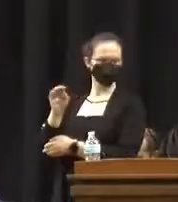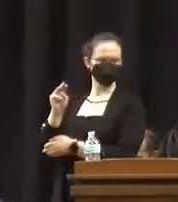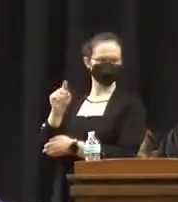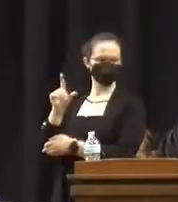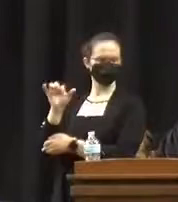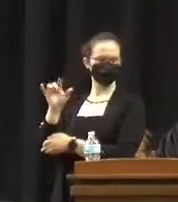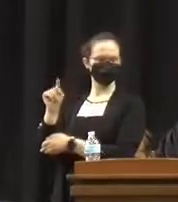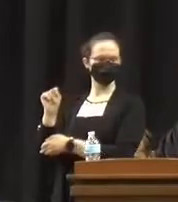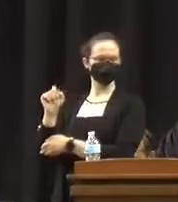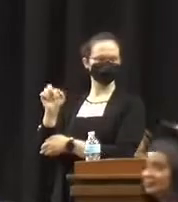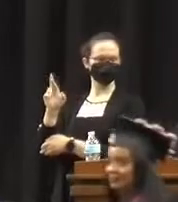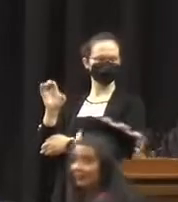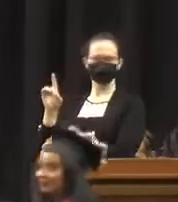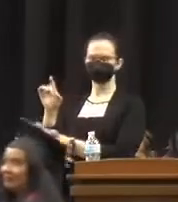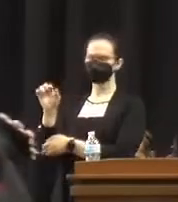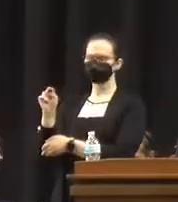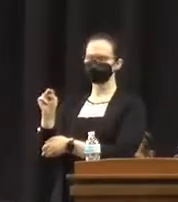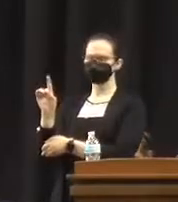Yamilet Arredondo.